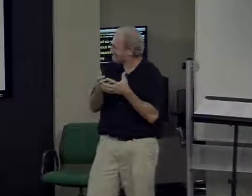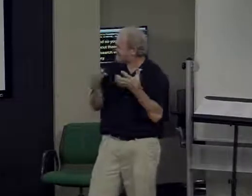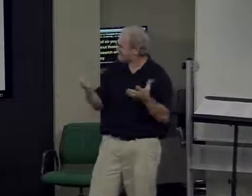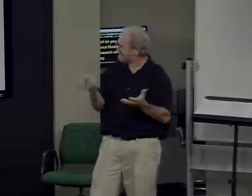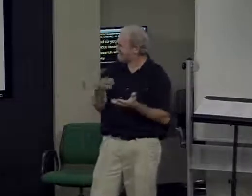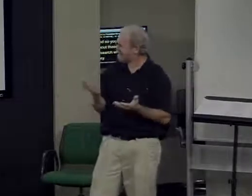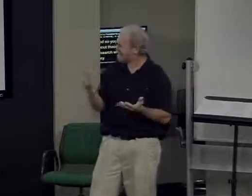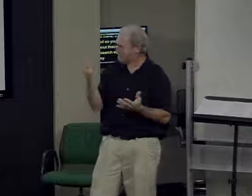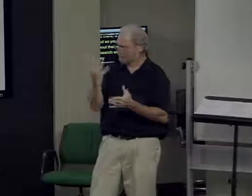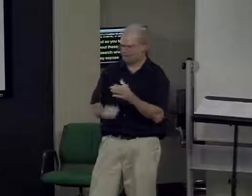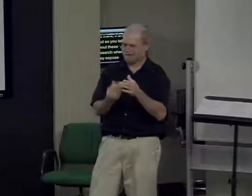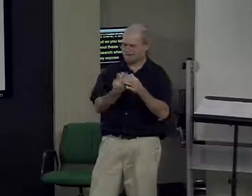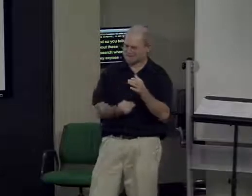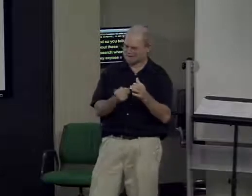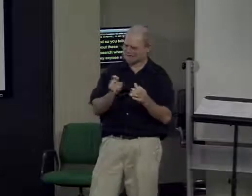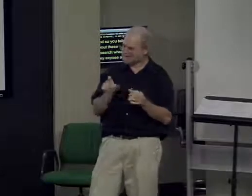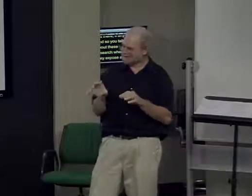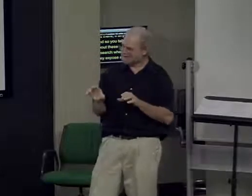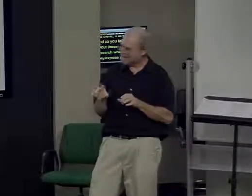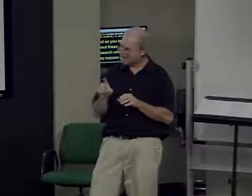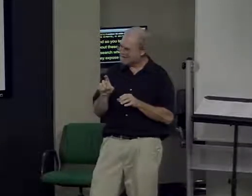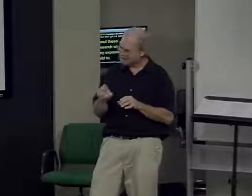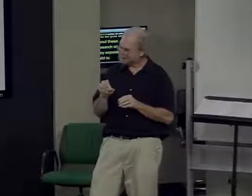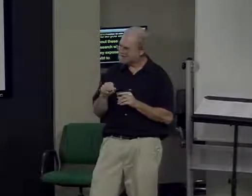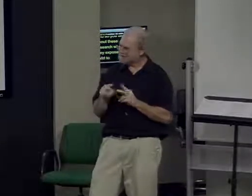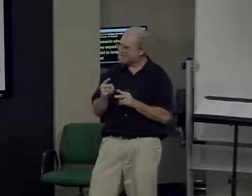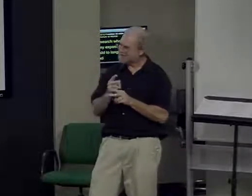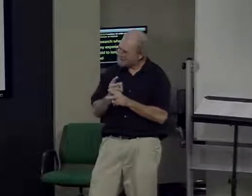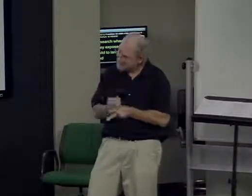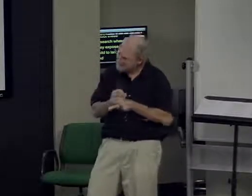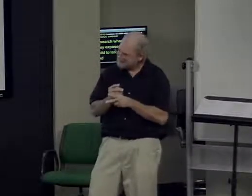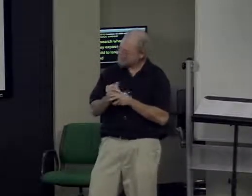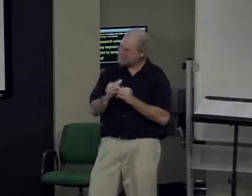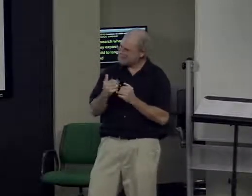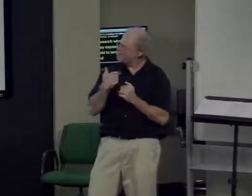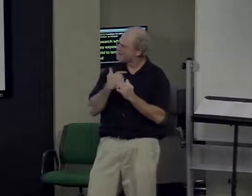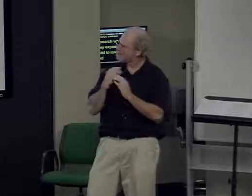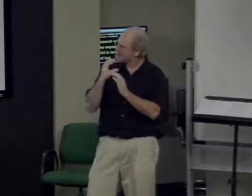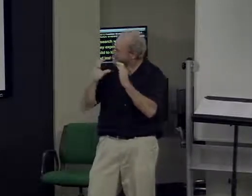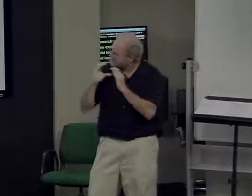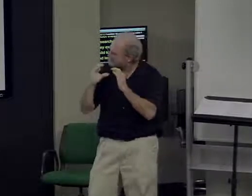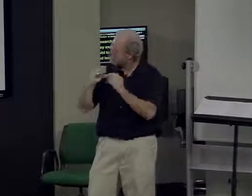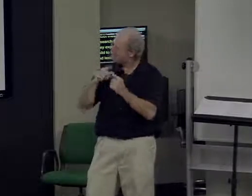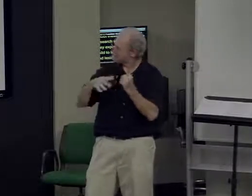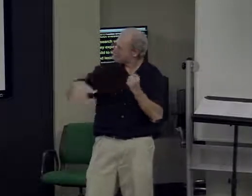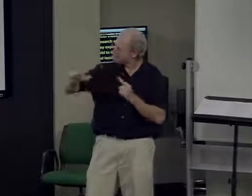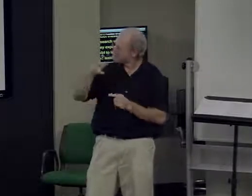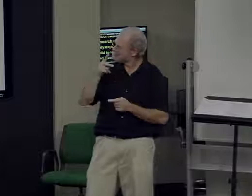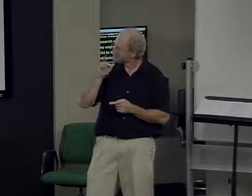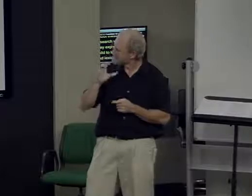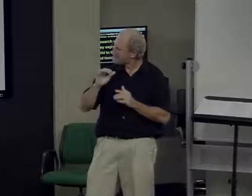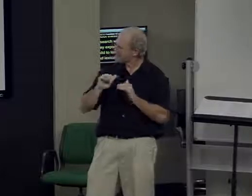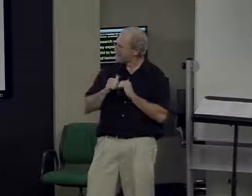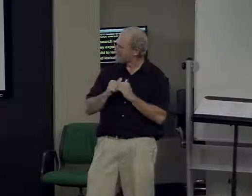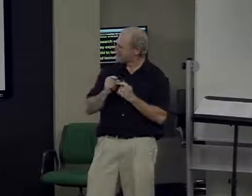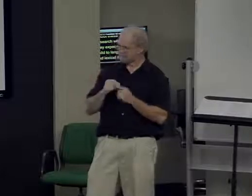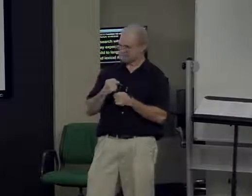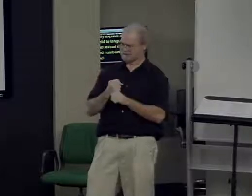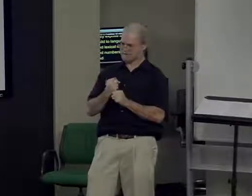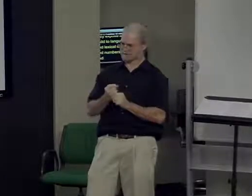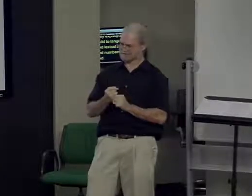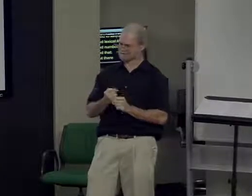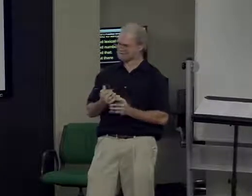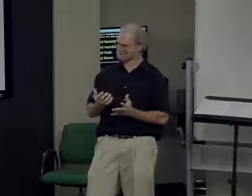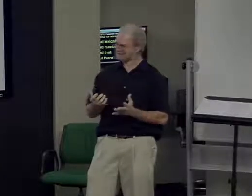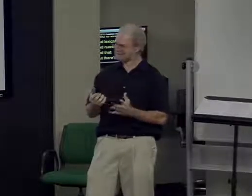child to language and lexical items and numbers of that, but there's a lot missing in terms of like deaf children and what we need to communicate. And so I